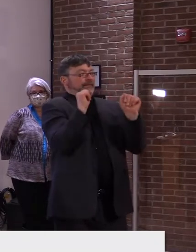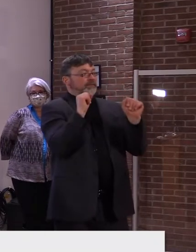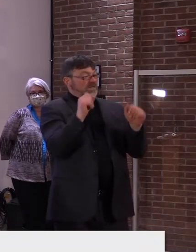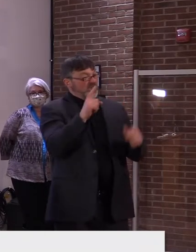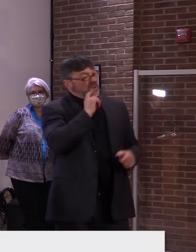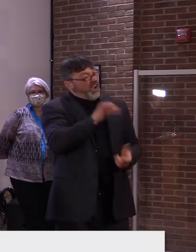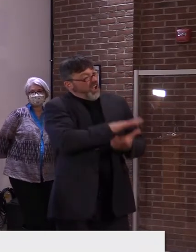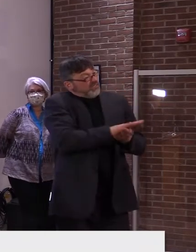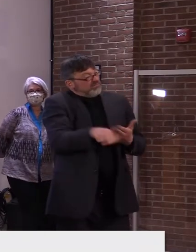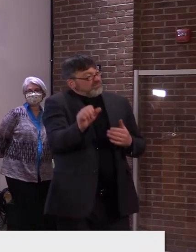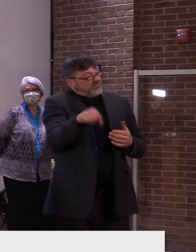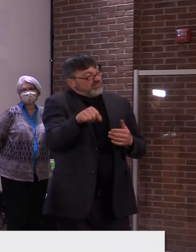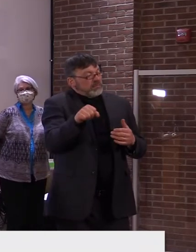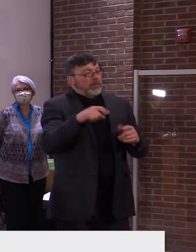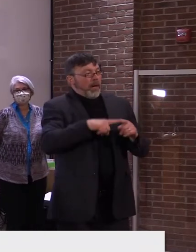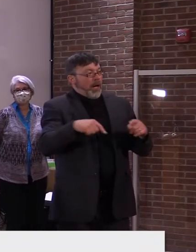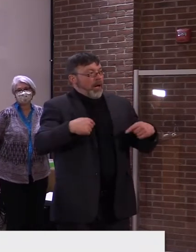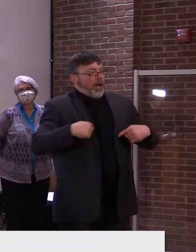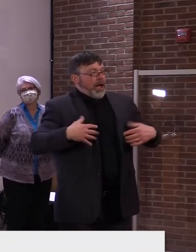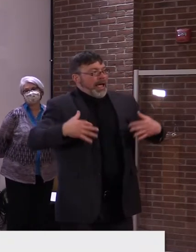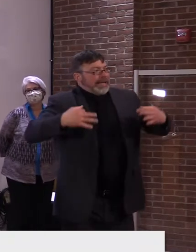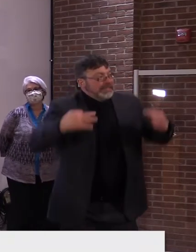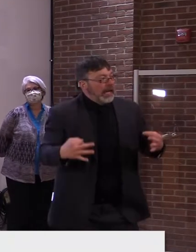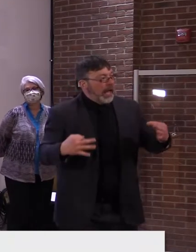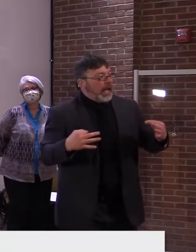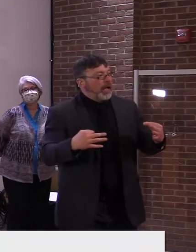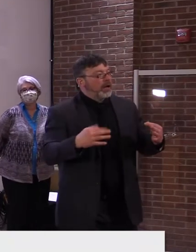Or bragging rights. Or bragging Thank you. Rights, right.